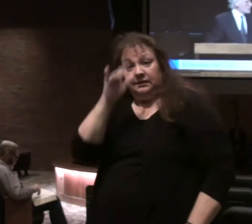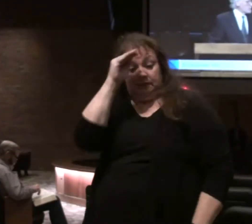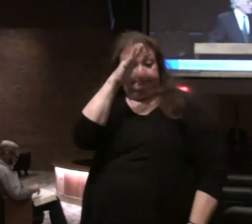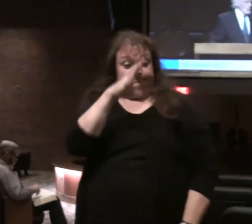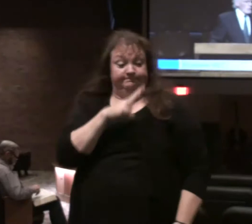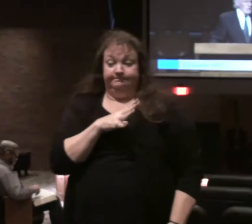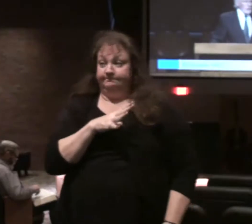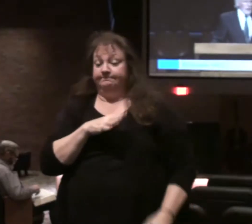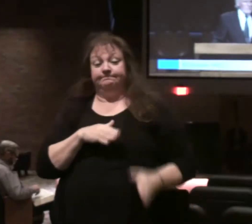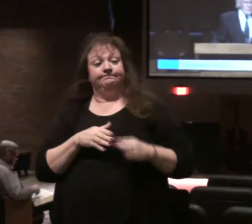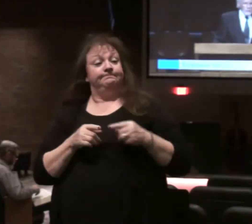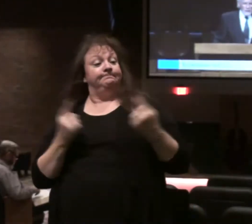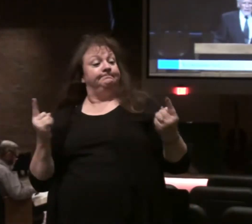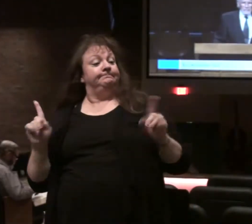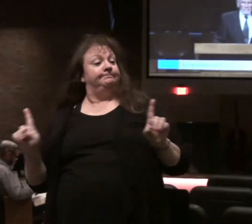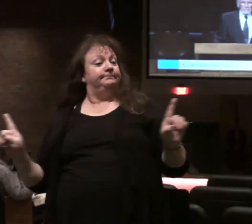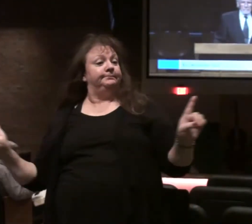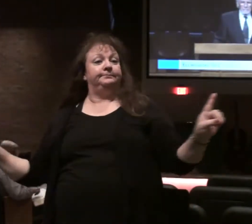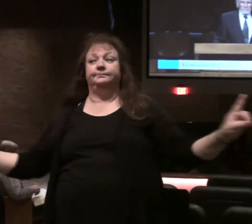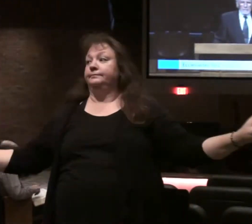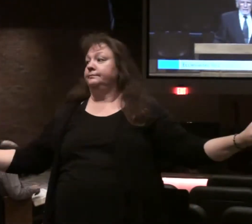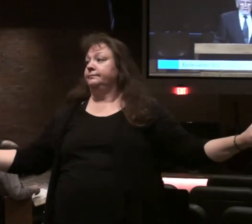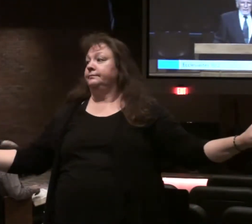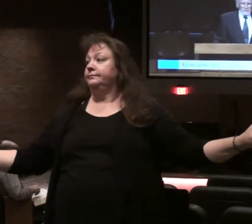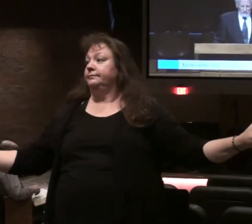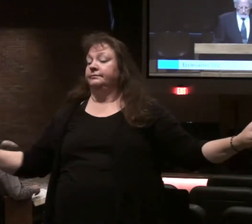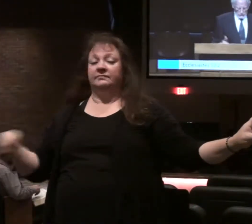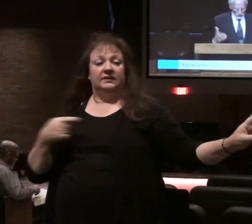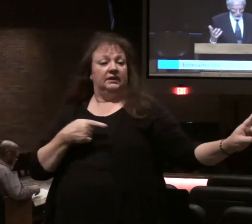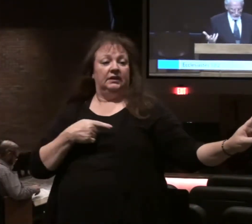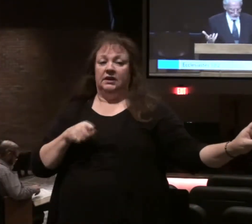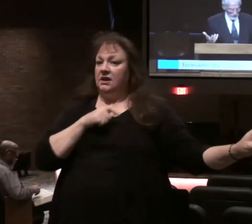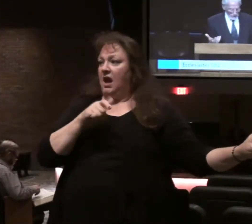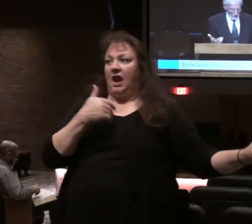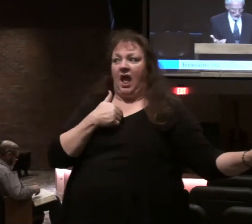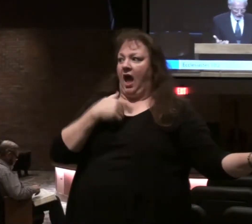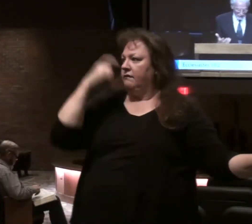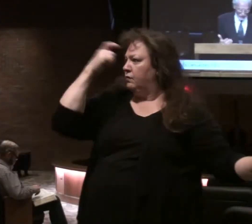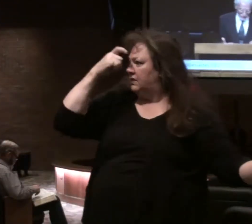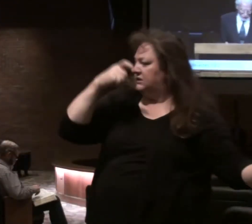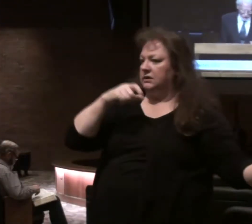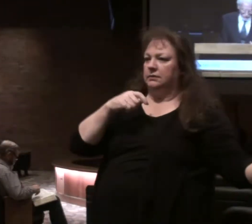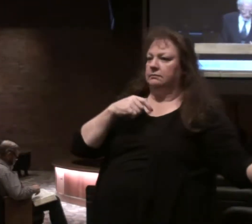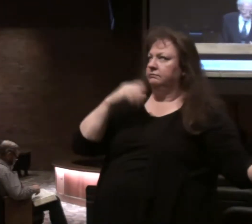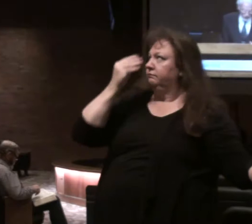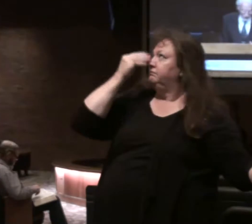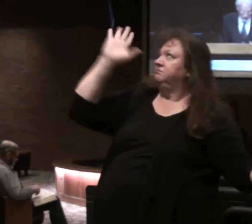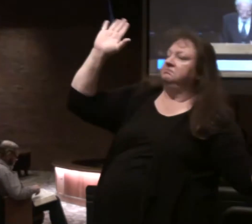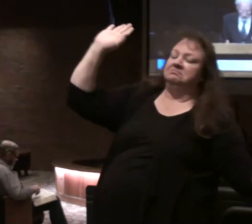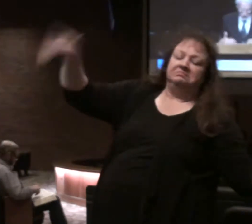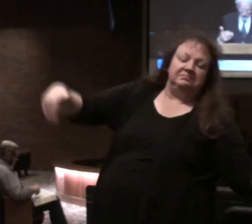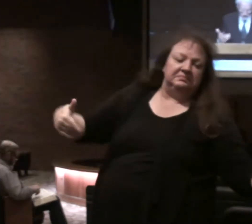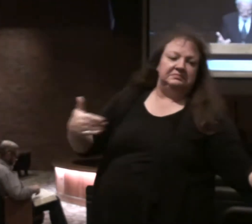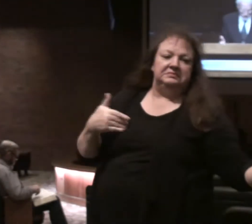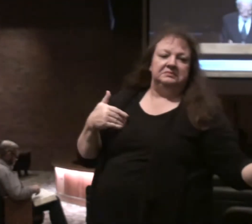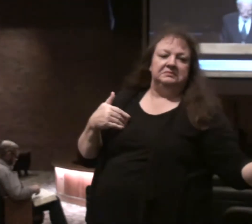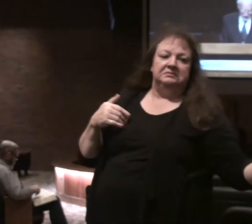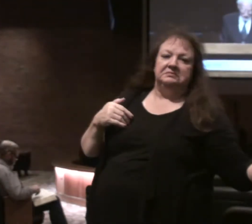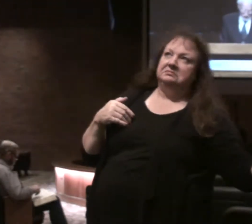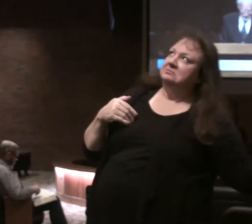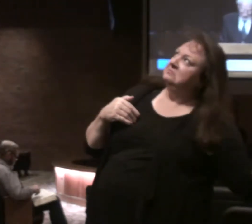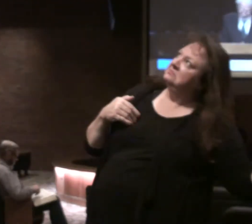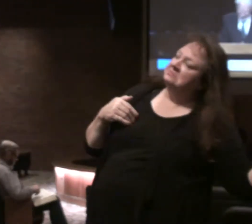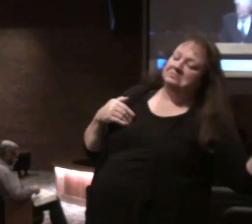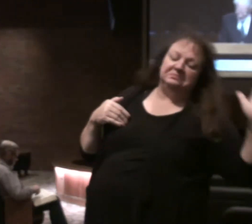man, he's going the opposite way. He doesn't function with wisdom. He doesn't have God's wisdom. He doesn't have God's perspective and